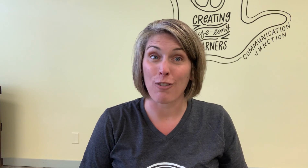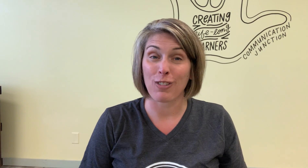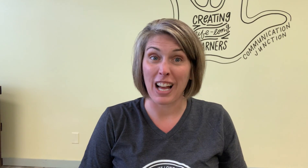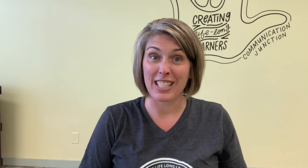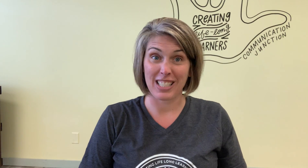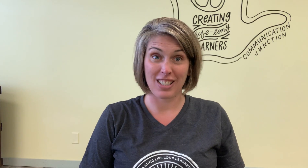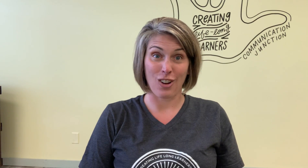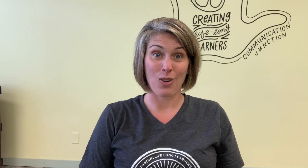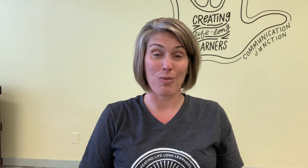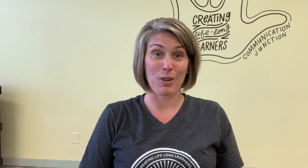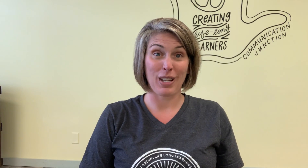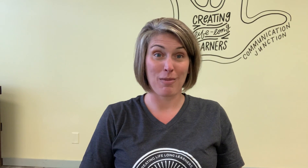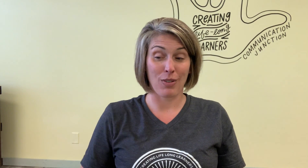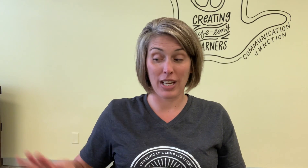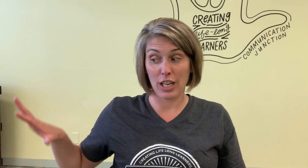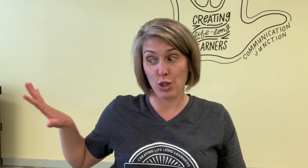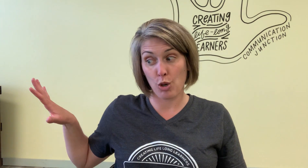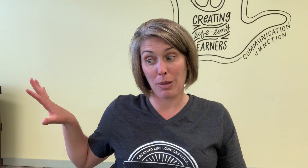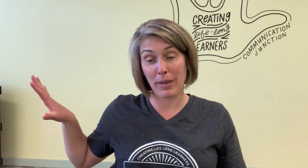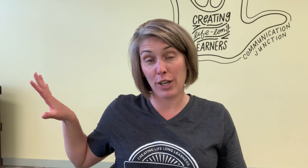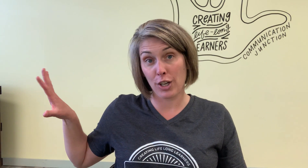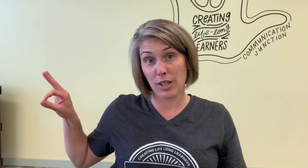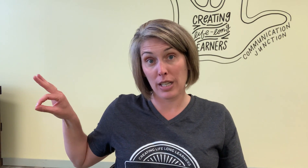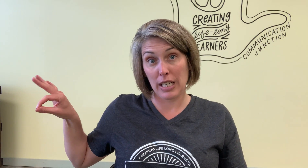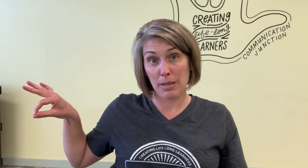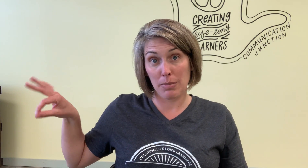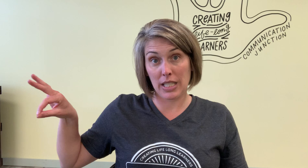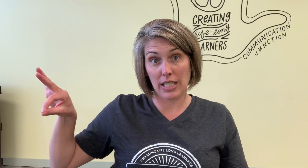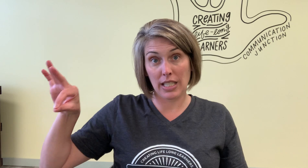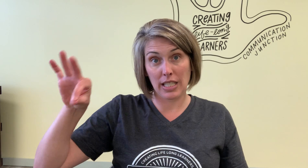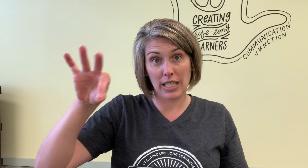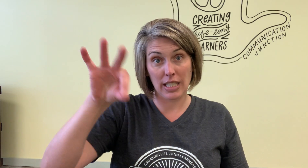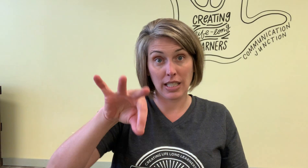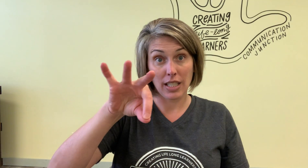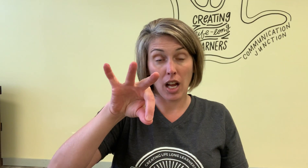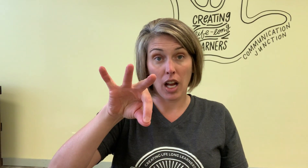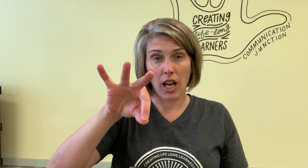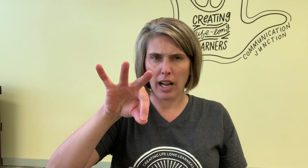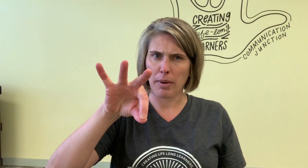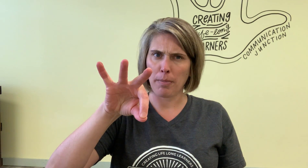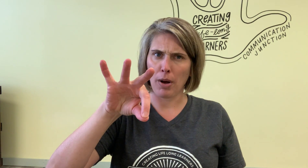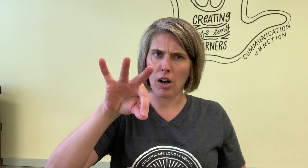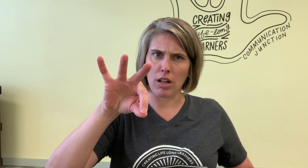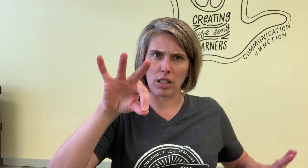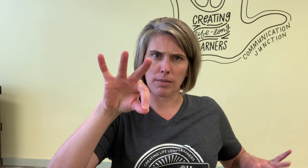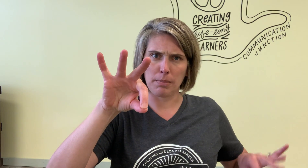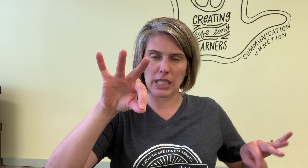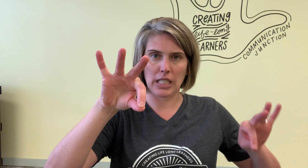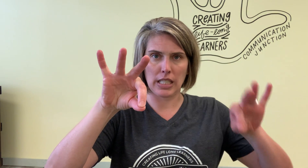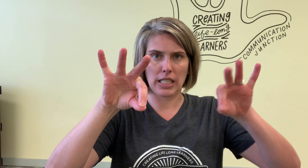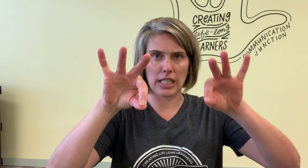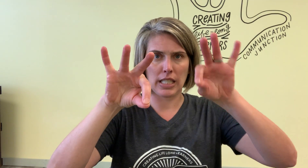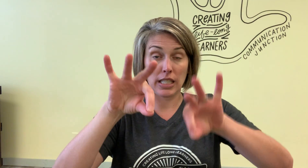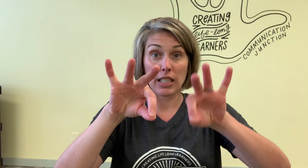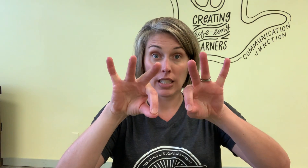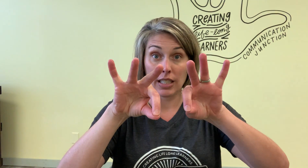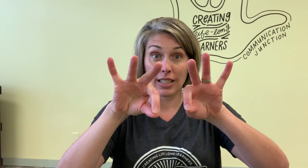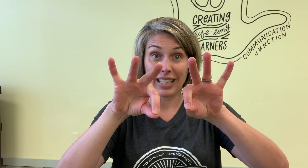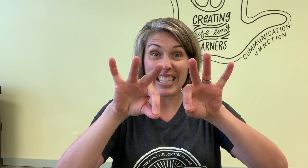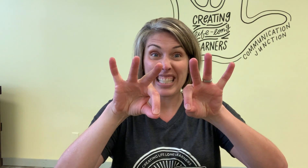fly song one more time. You ready? Can you show me Peter? Bzzz. How about Paul? Bzzz. Let's sing.